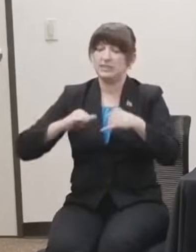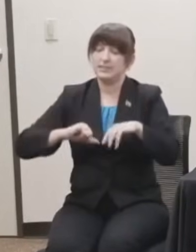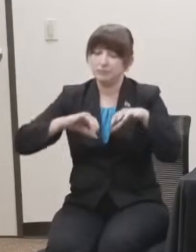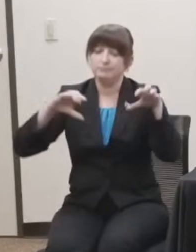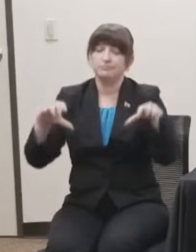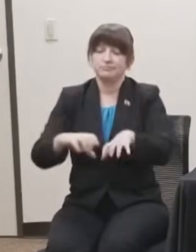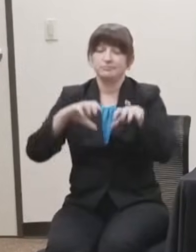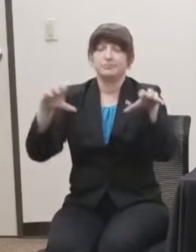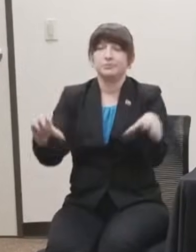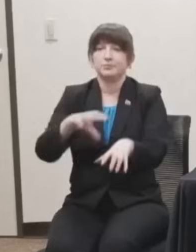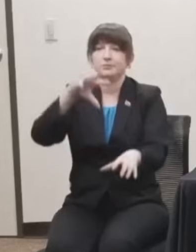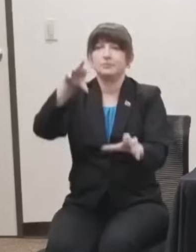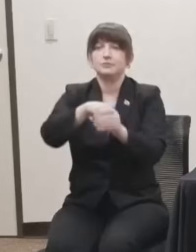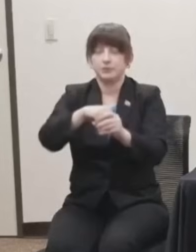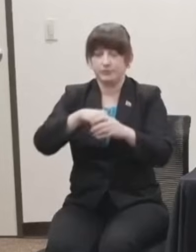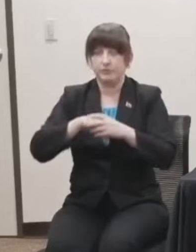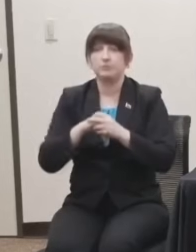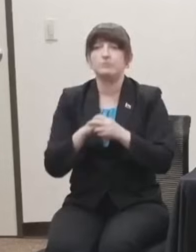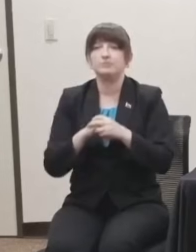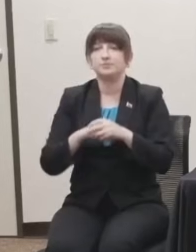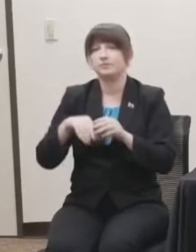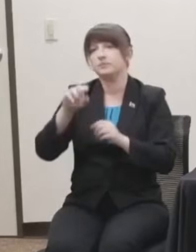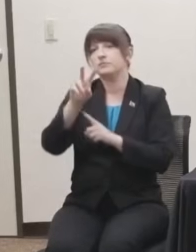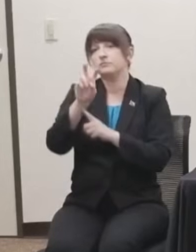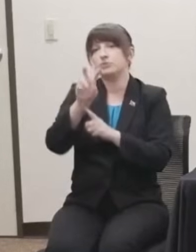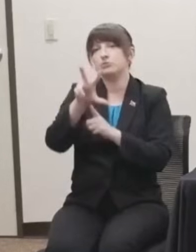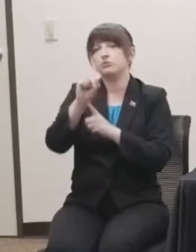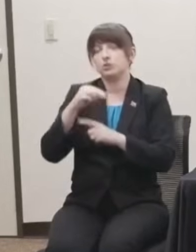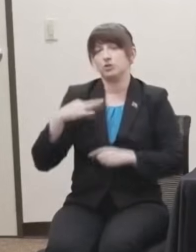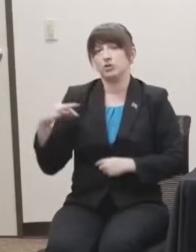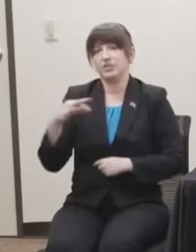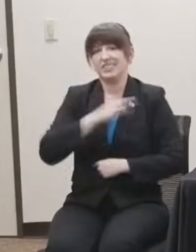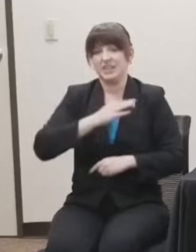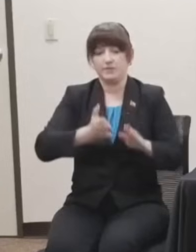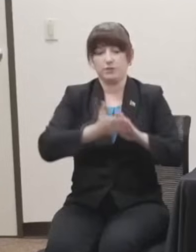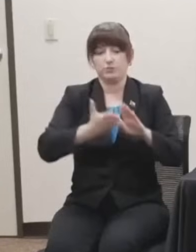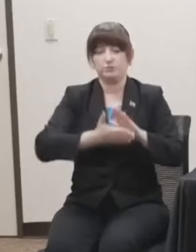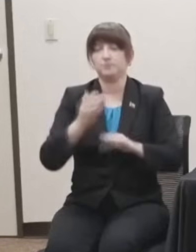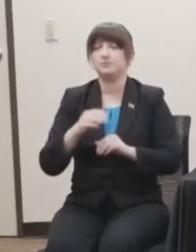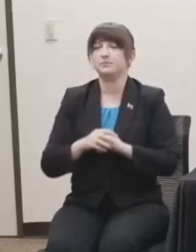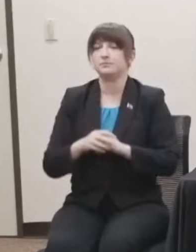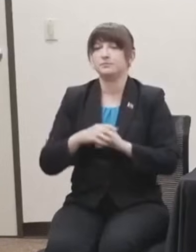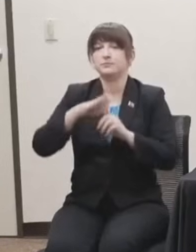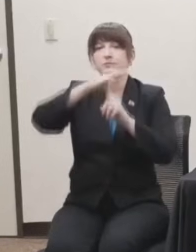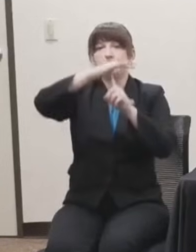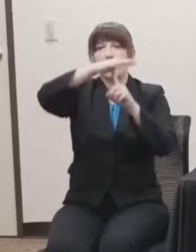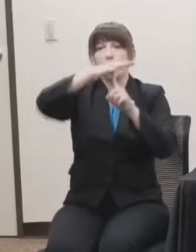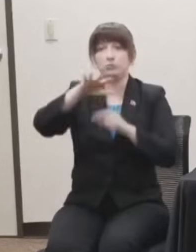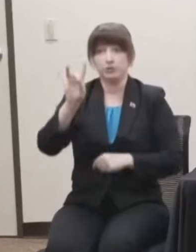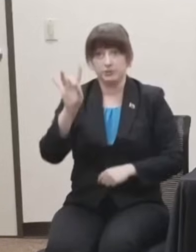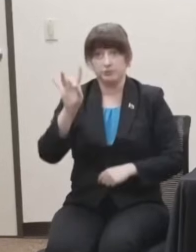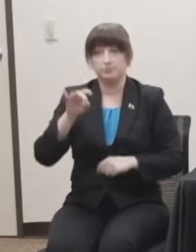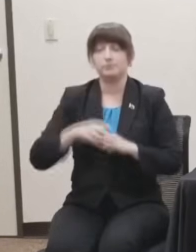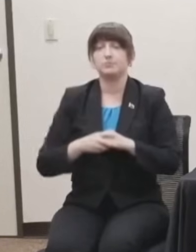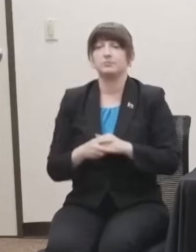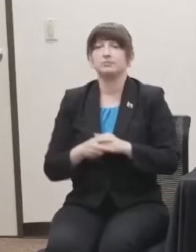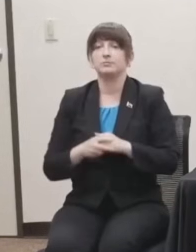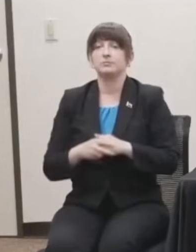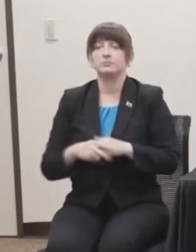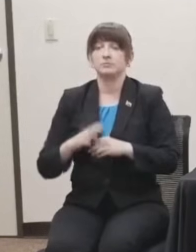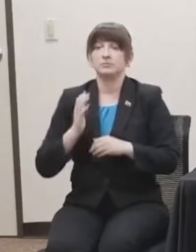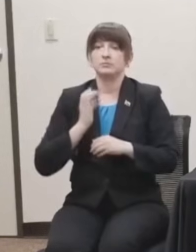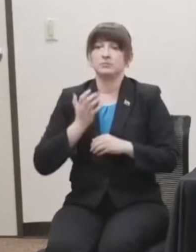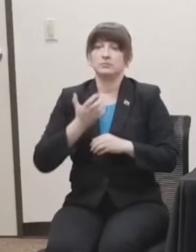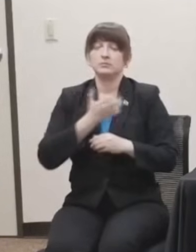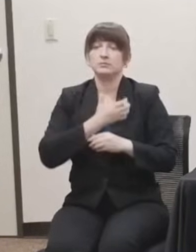force composition, we have 230 personnel operating. We're flying 8 helicopters, and we've increased the size of our